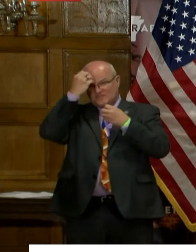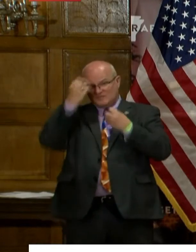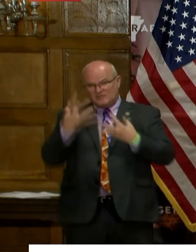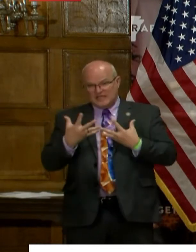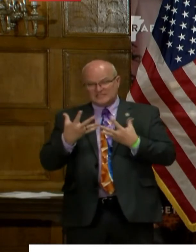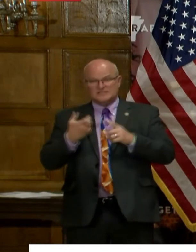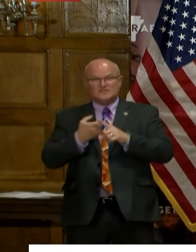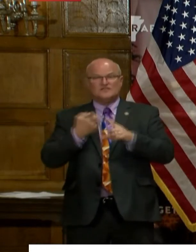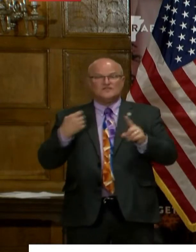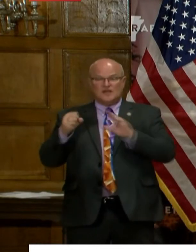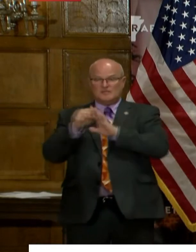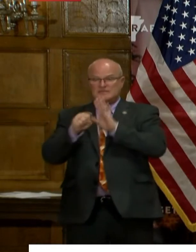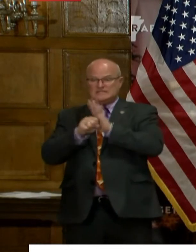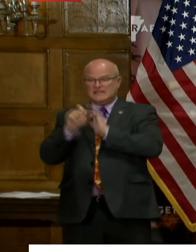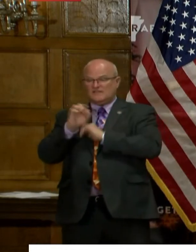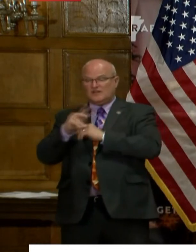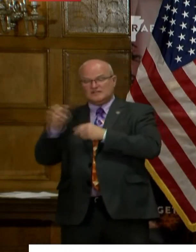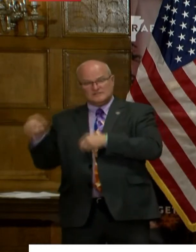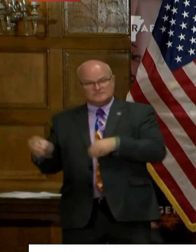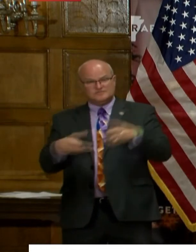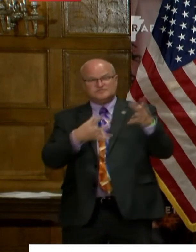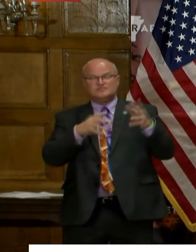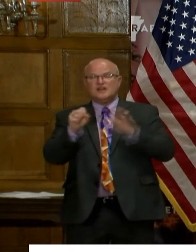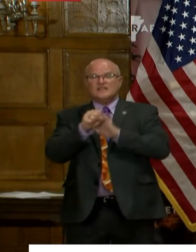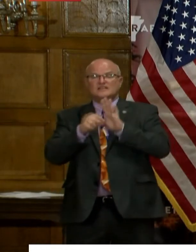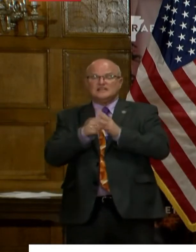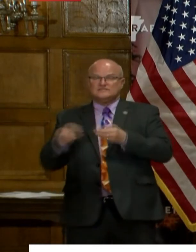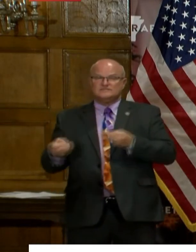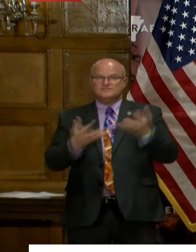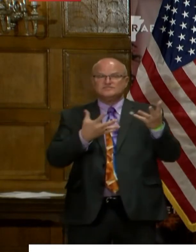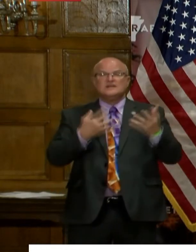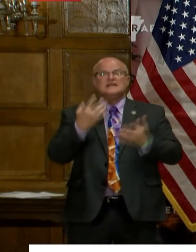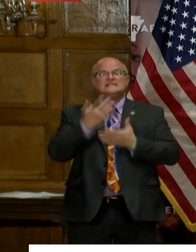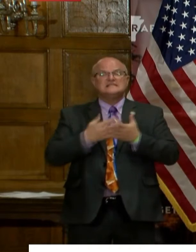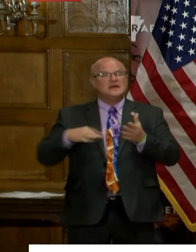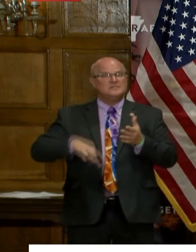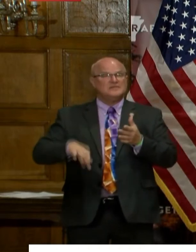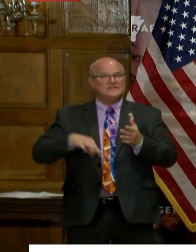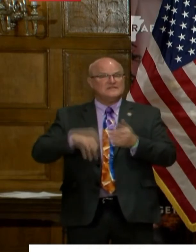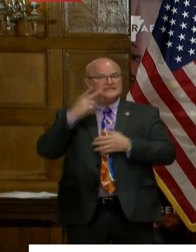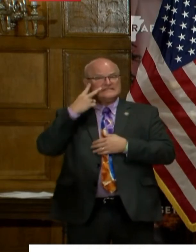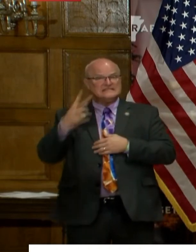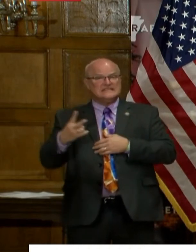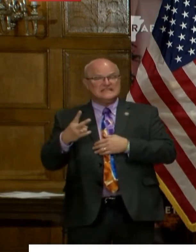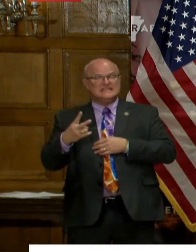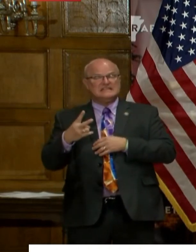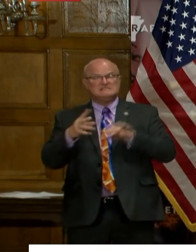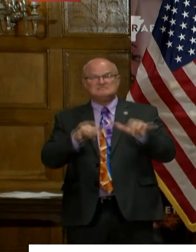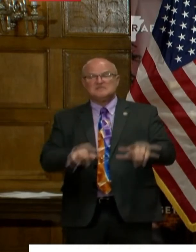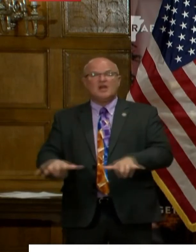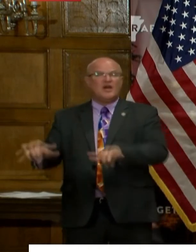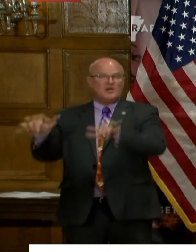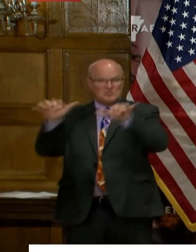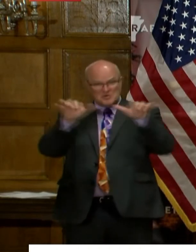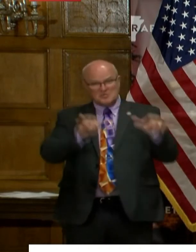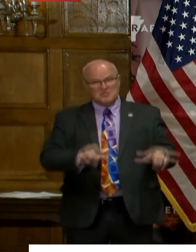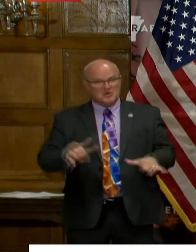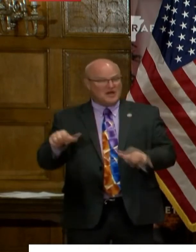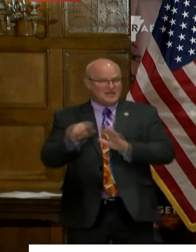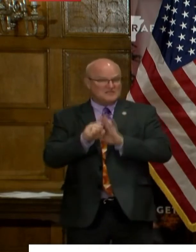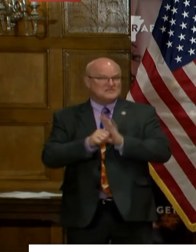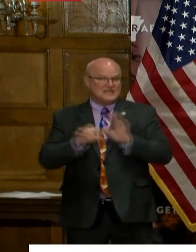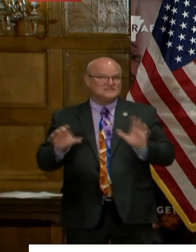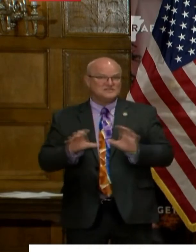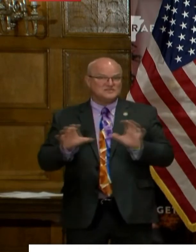from the state of Arkansas and other states. So there is some benefit seeing it comparable as to what other